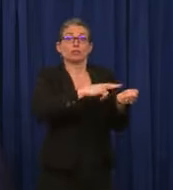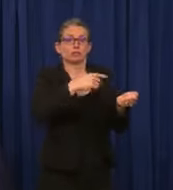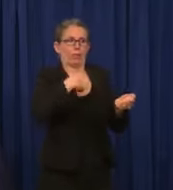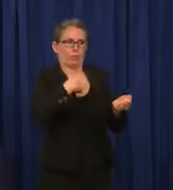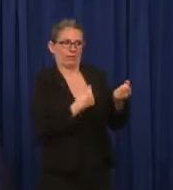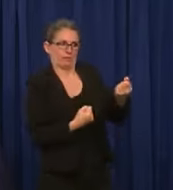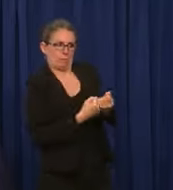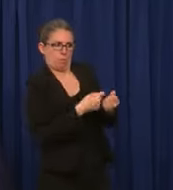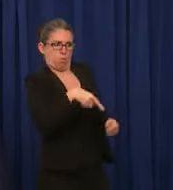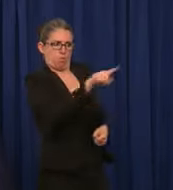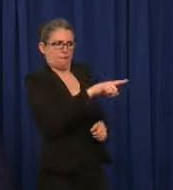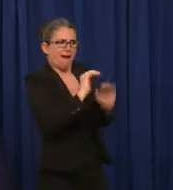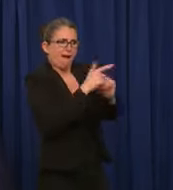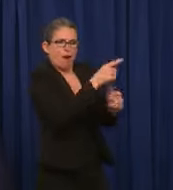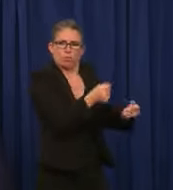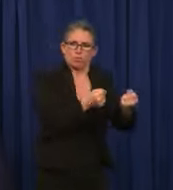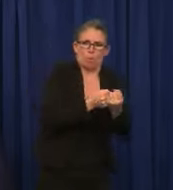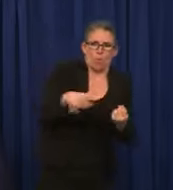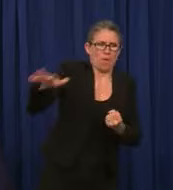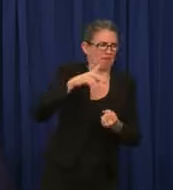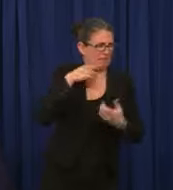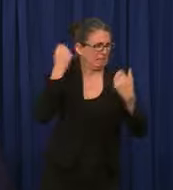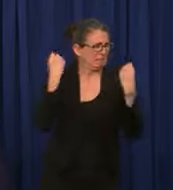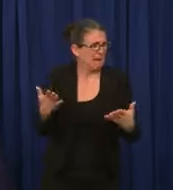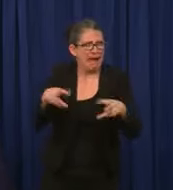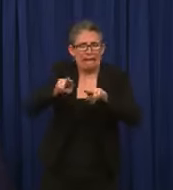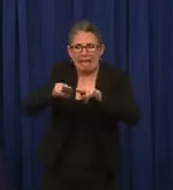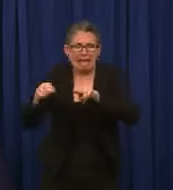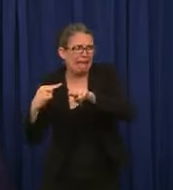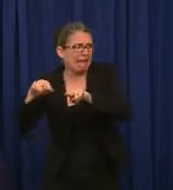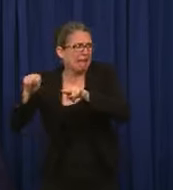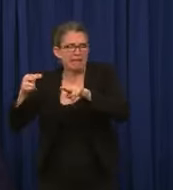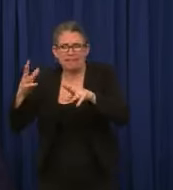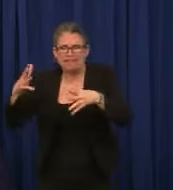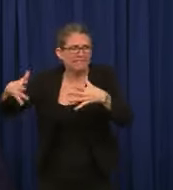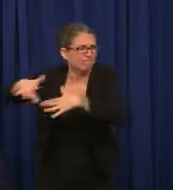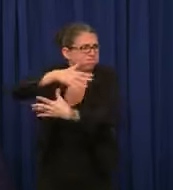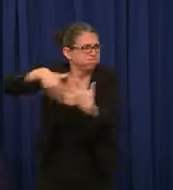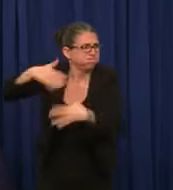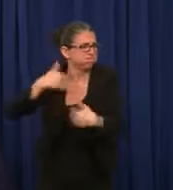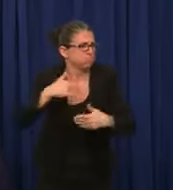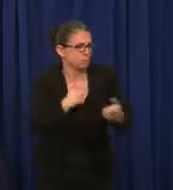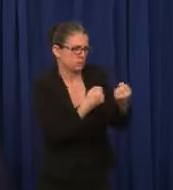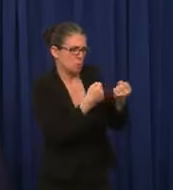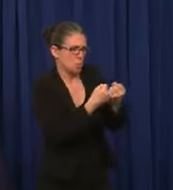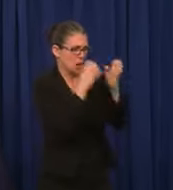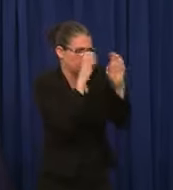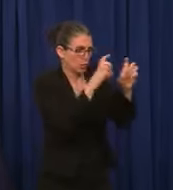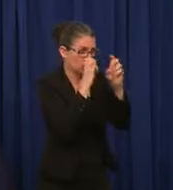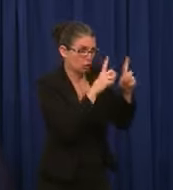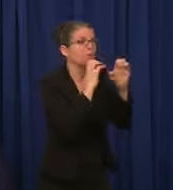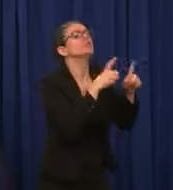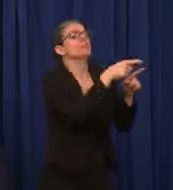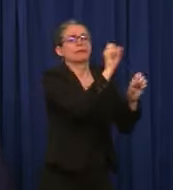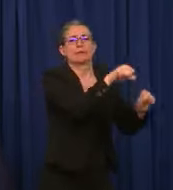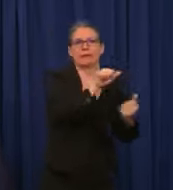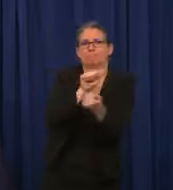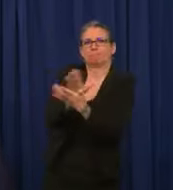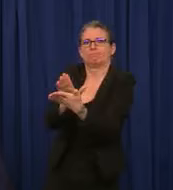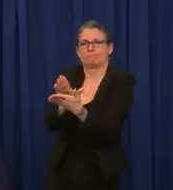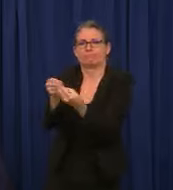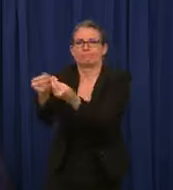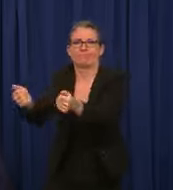individuals as they are being assisted by city management. For as long as we have been thinking